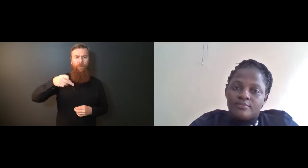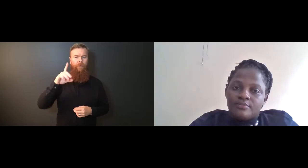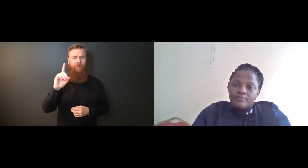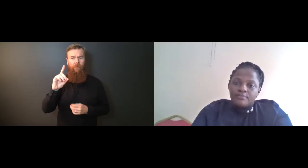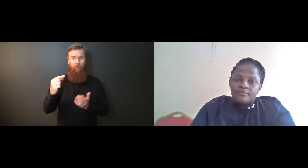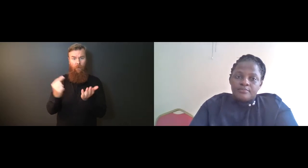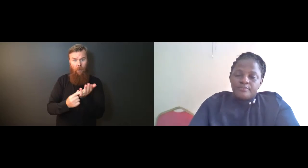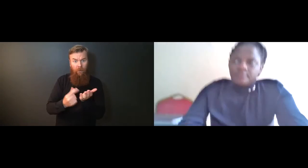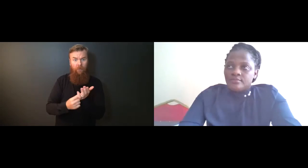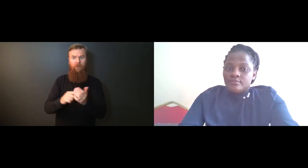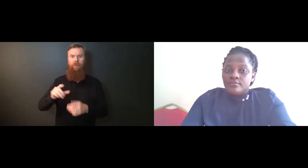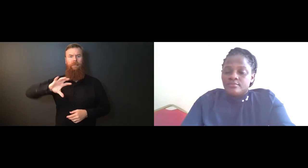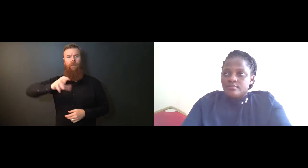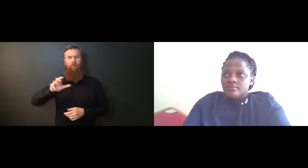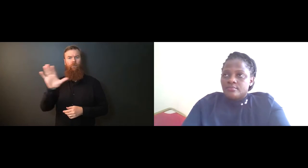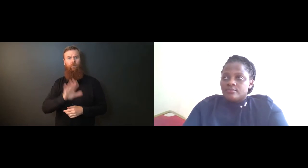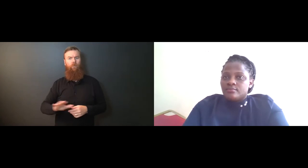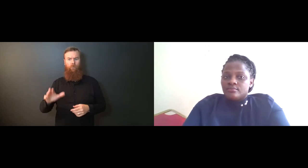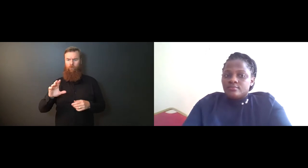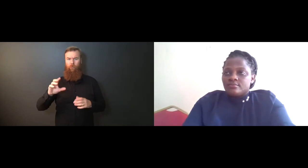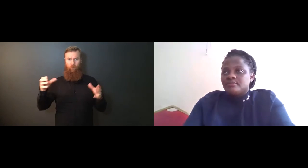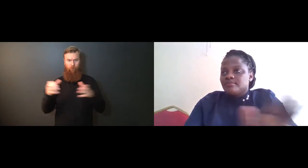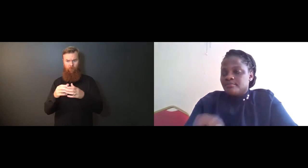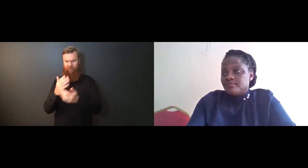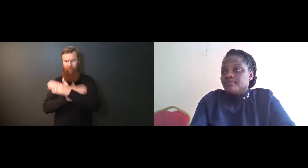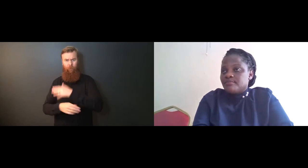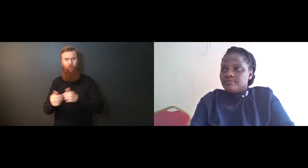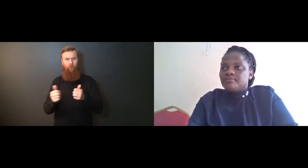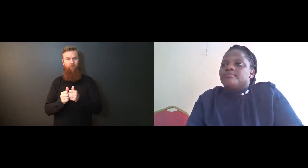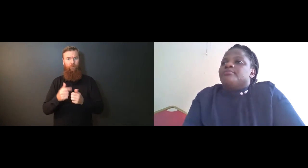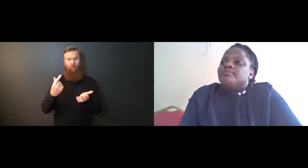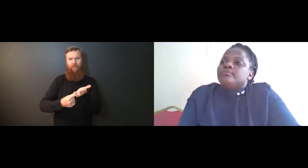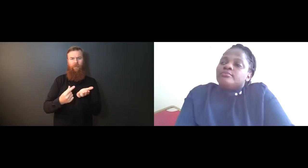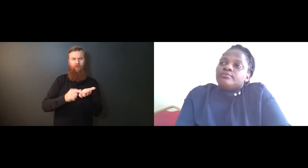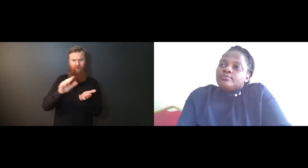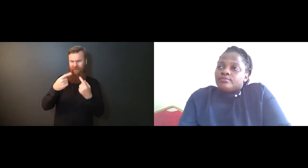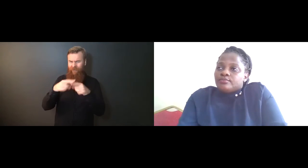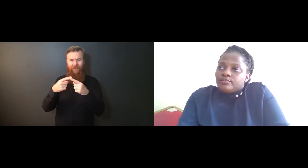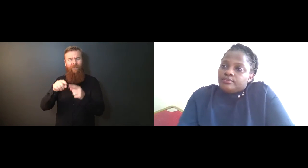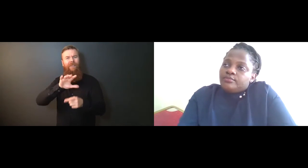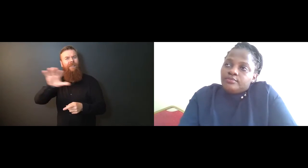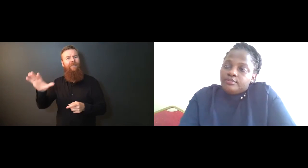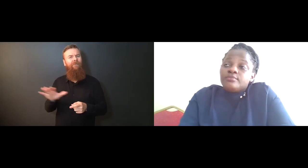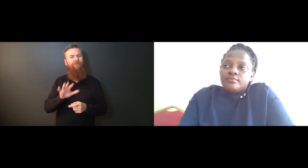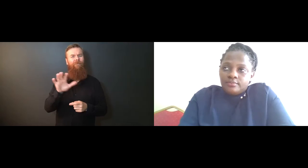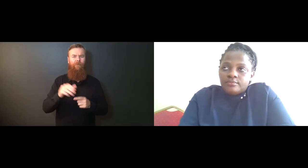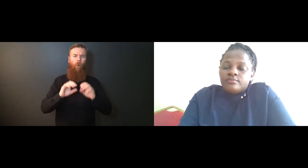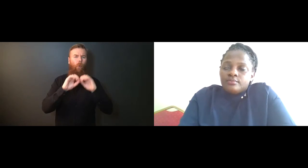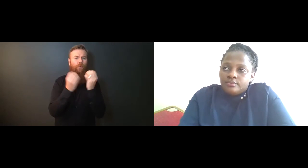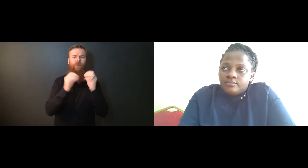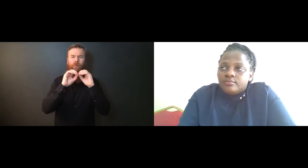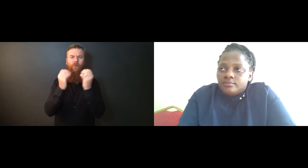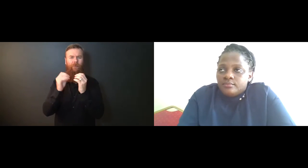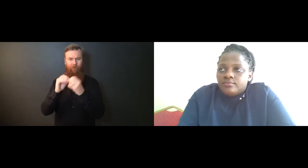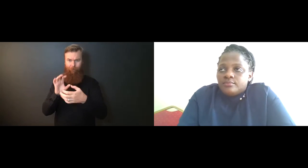Uganda, nurtured youth with disabilities organizations like Show Abilities Uganda to become independent and promote